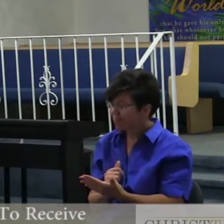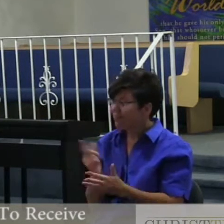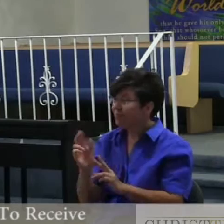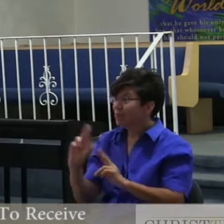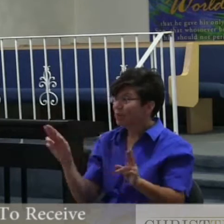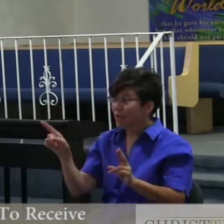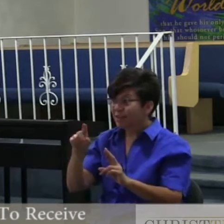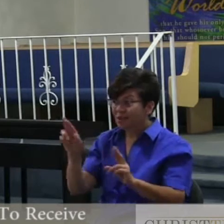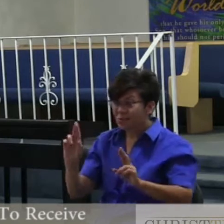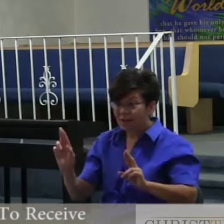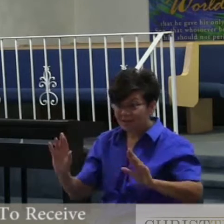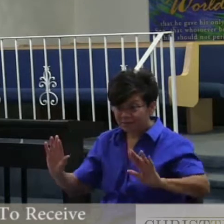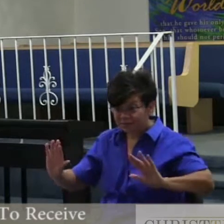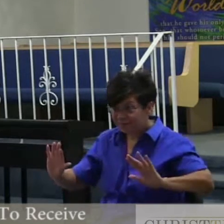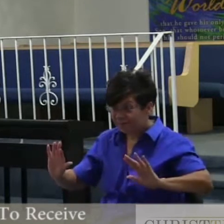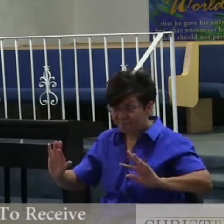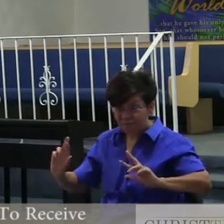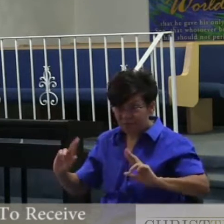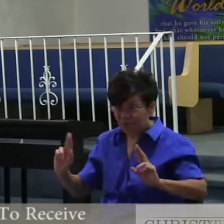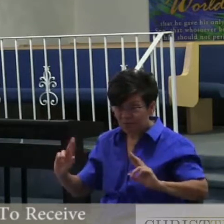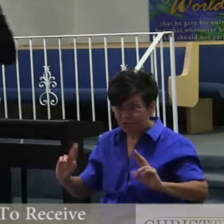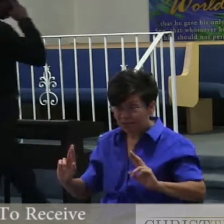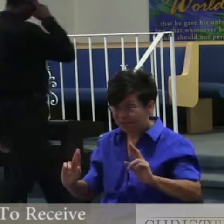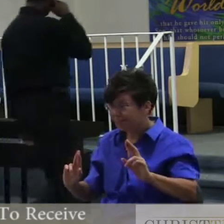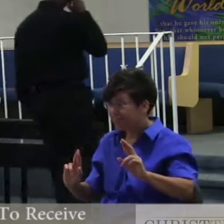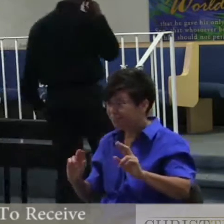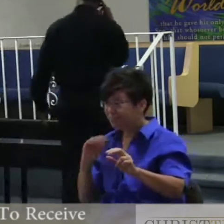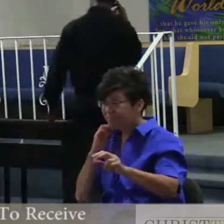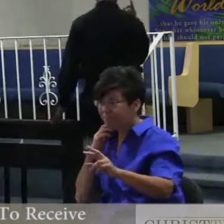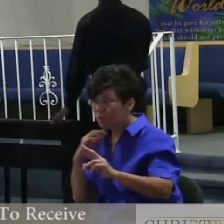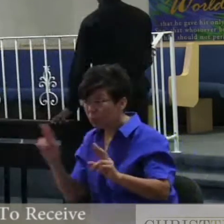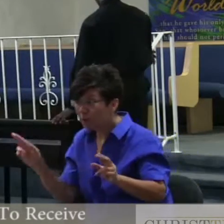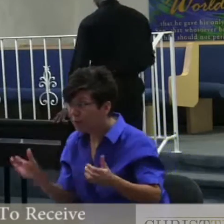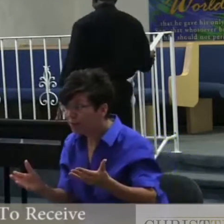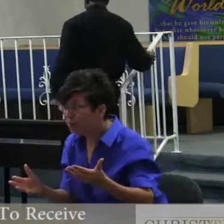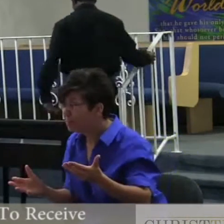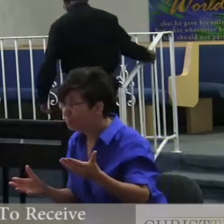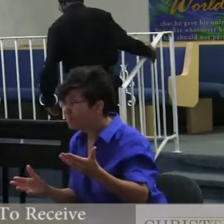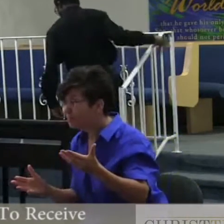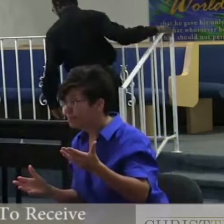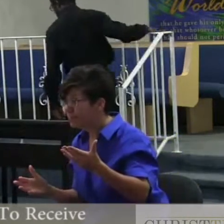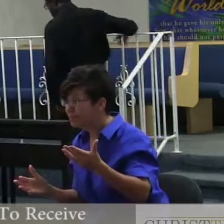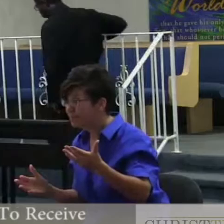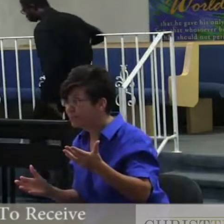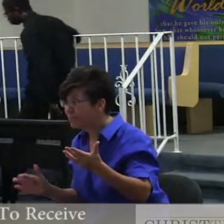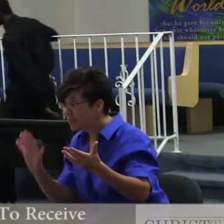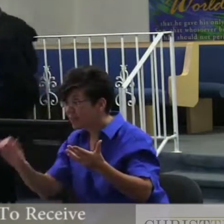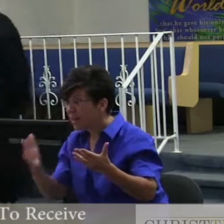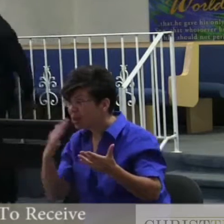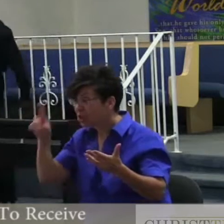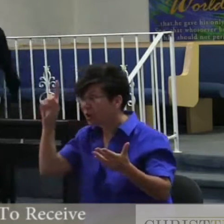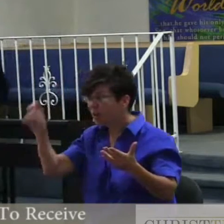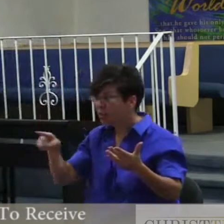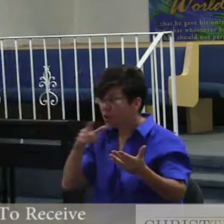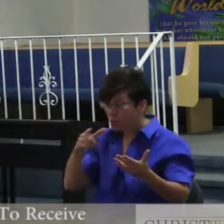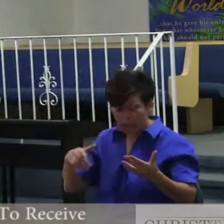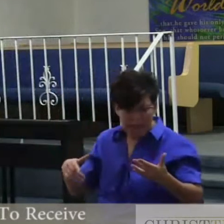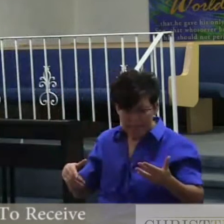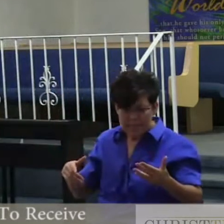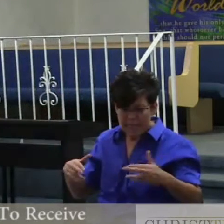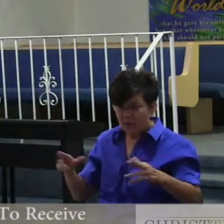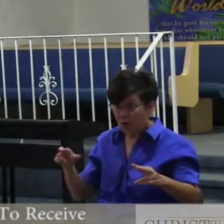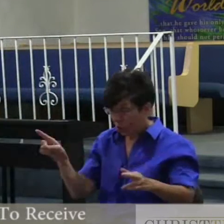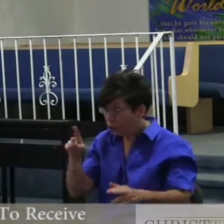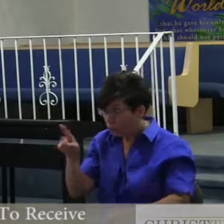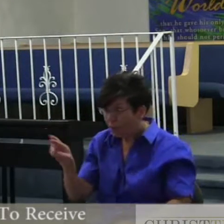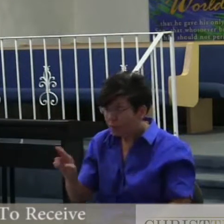you ready? Are you ready? Are you ready? That's a question for all who are not ready. Are you